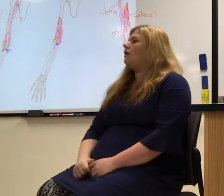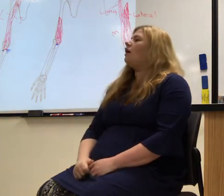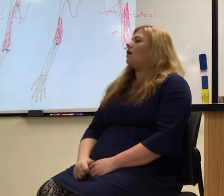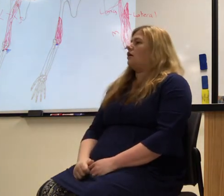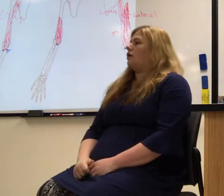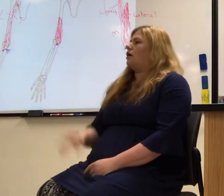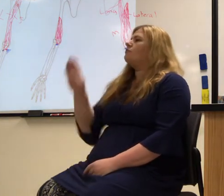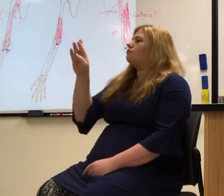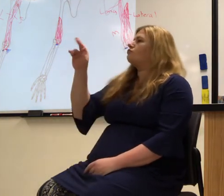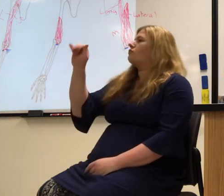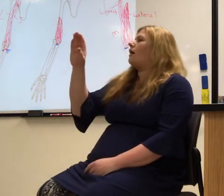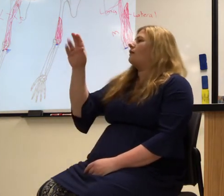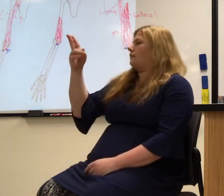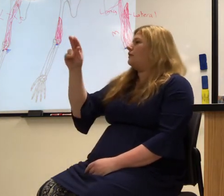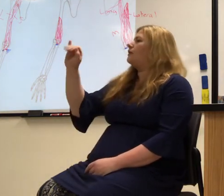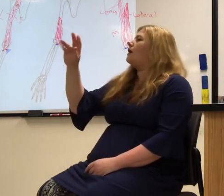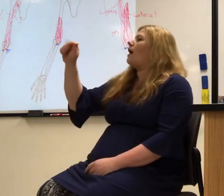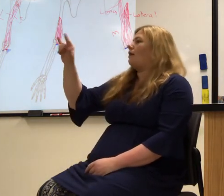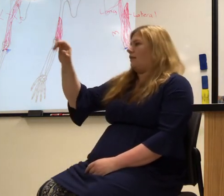Triceps, brachii.